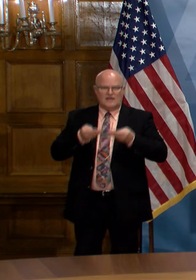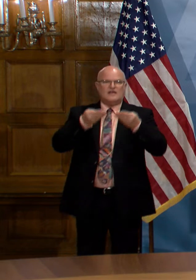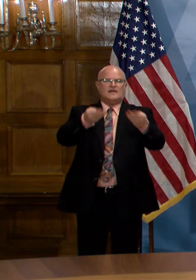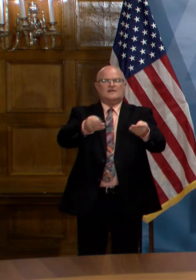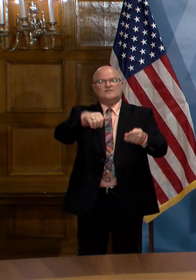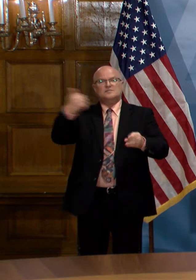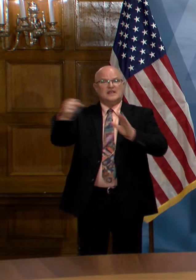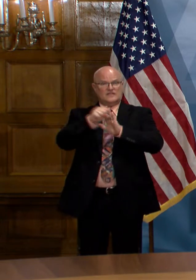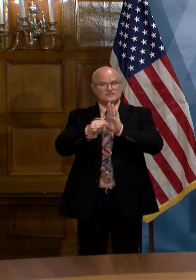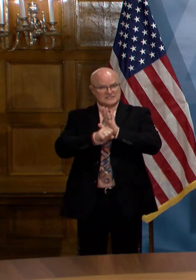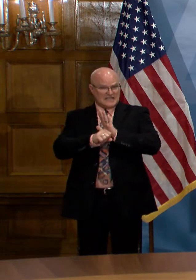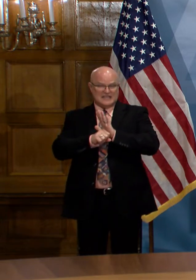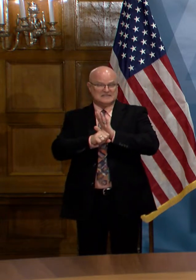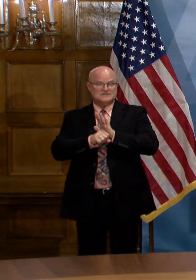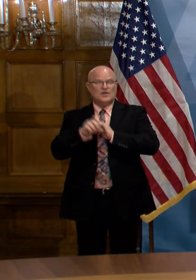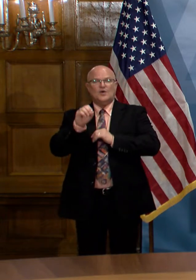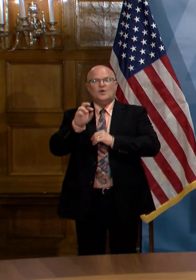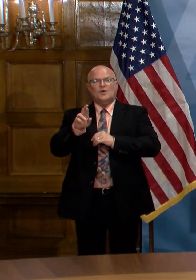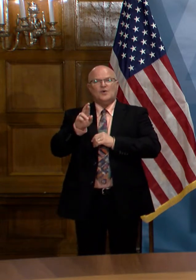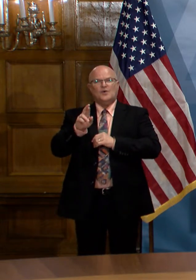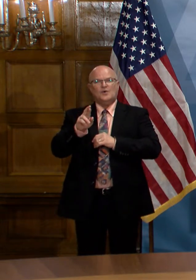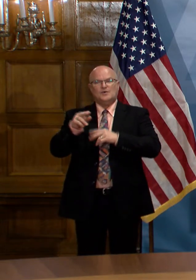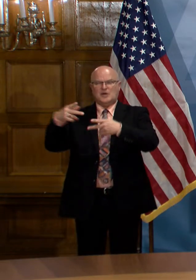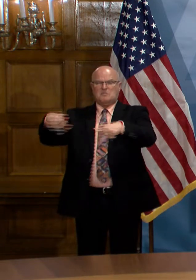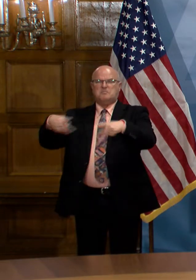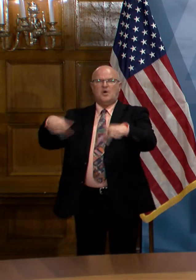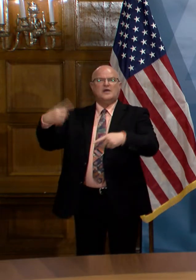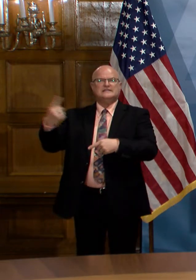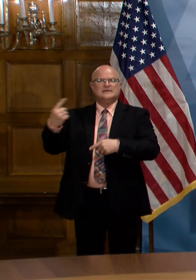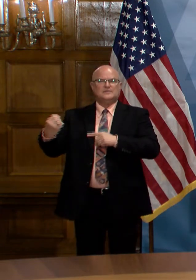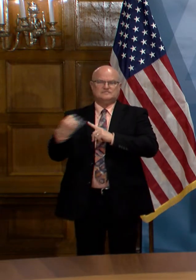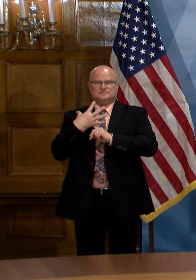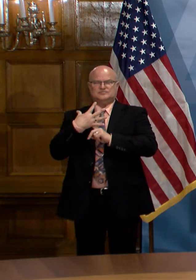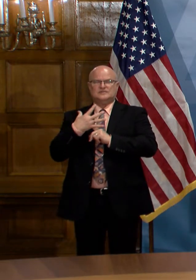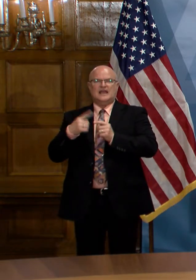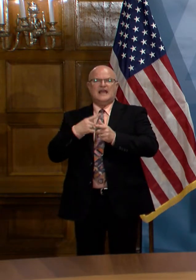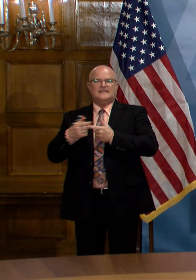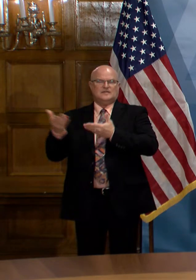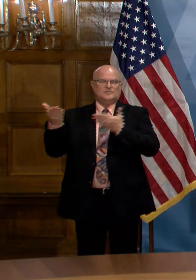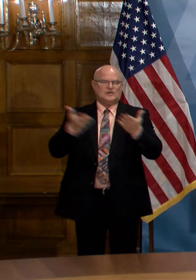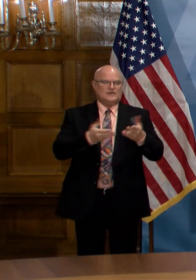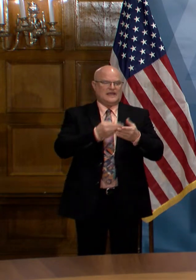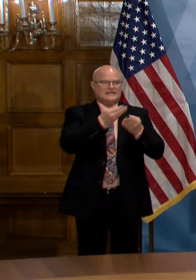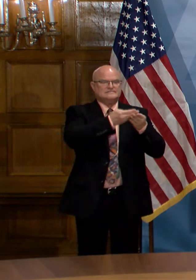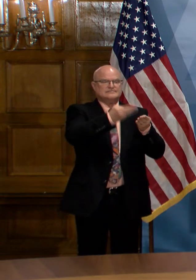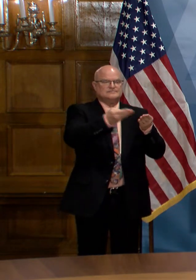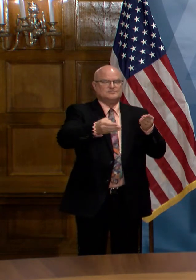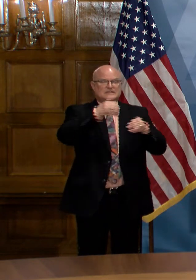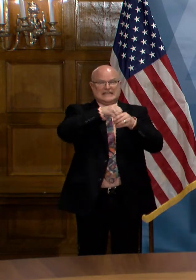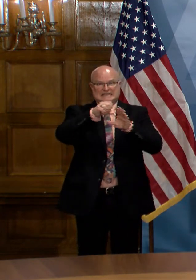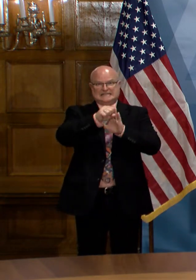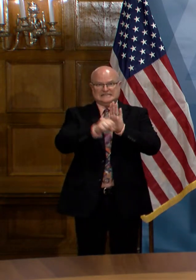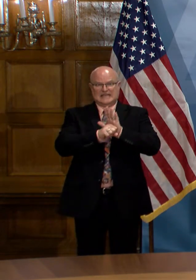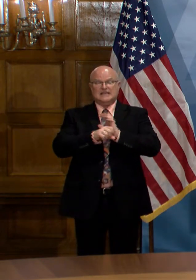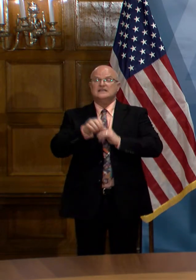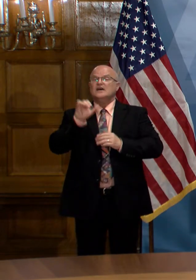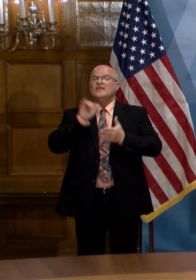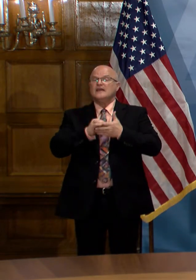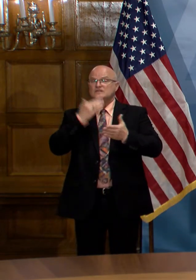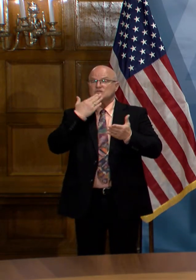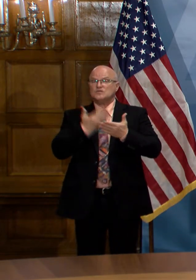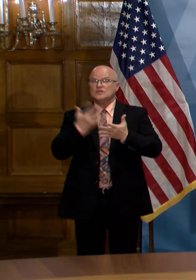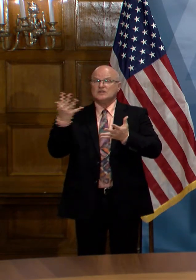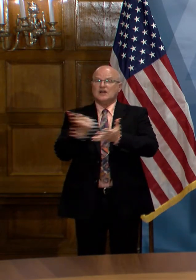another state or a party somewhere and bringing it back and spreading it around in the state. So that's a